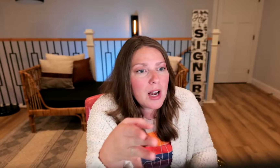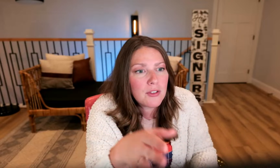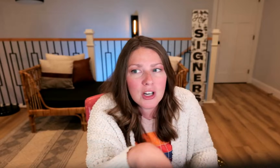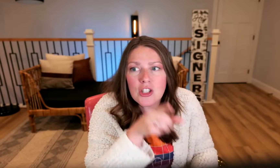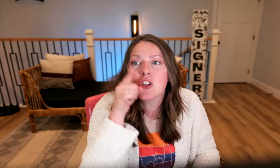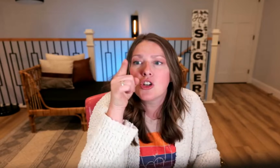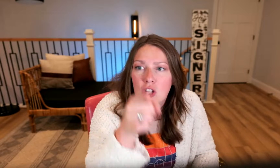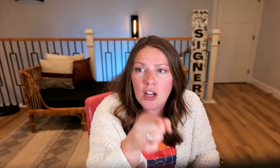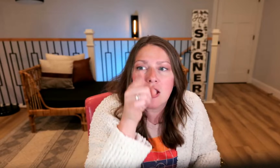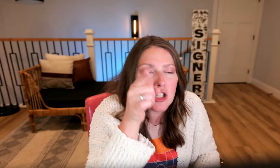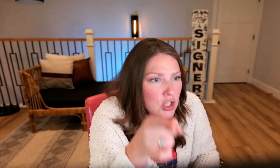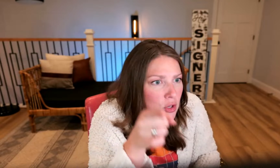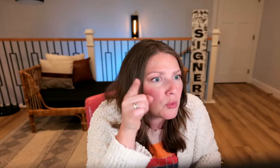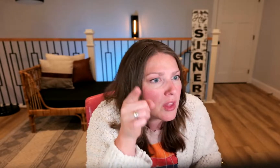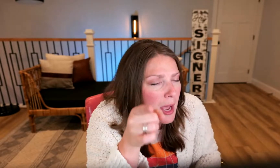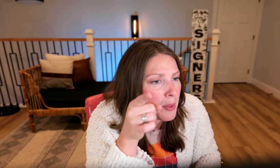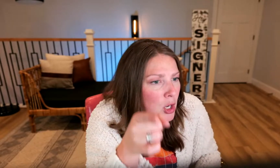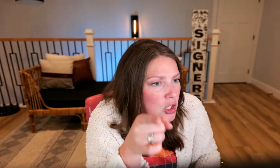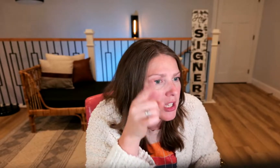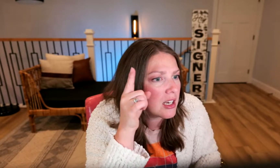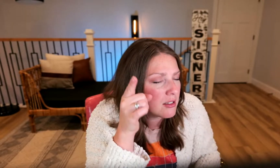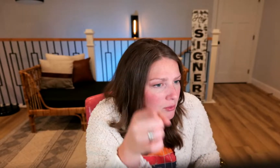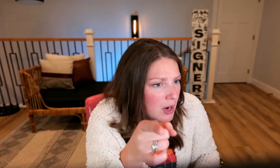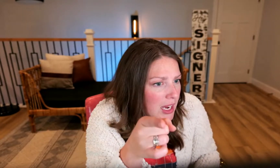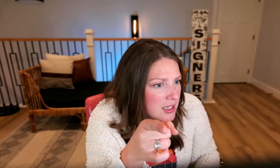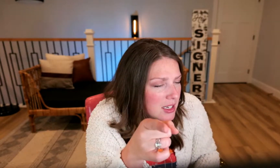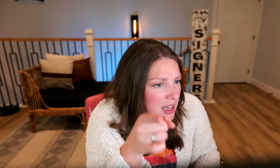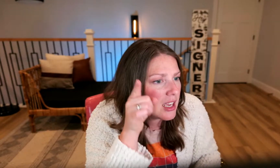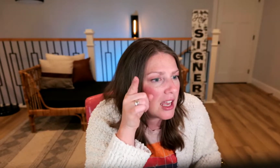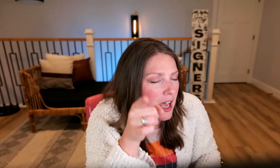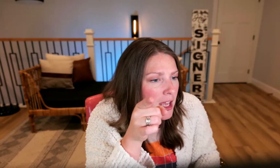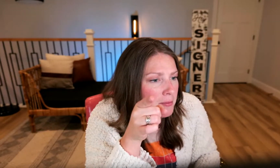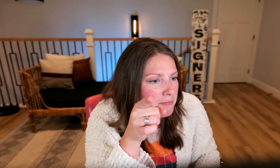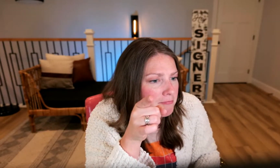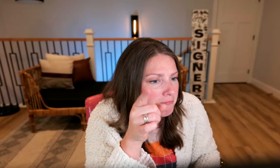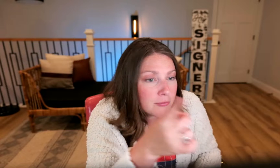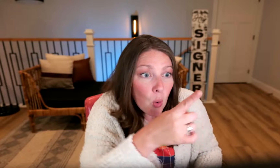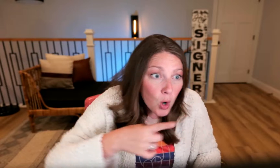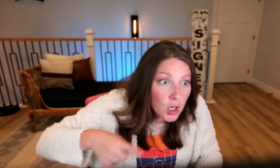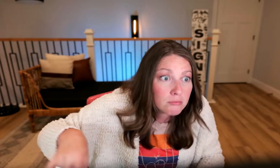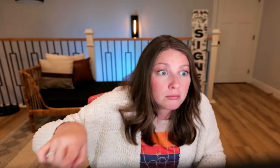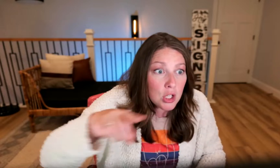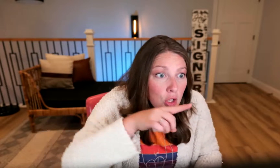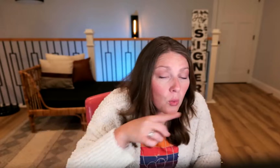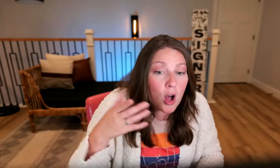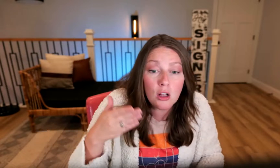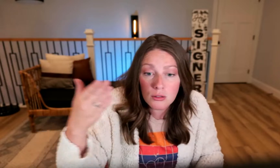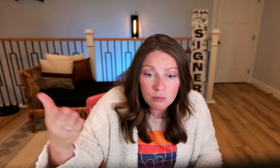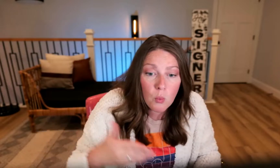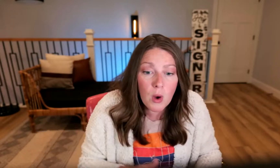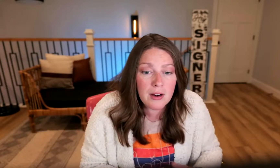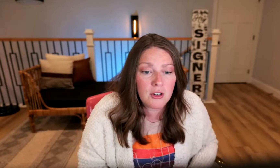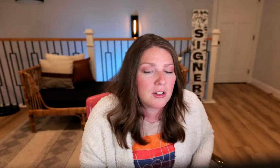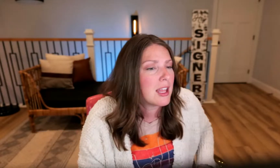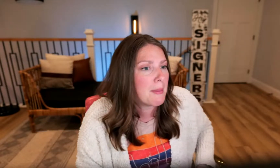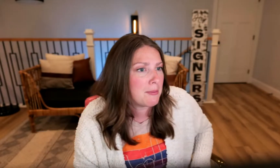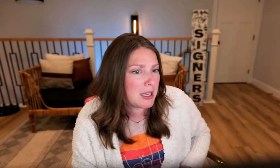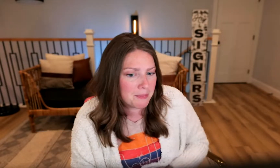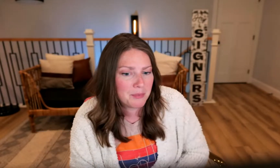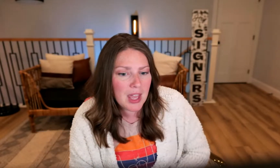whenever it's you're talking to you, that person, right? Or you all, whatever that might be,